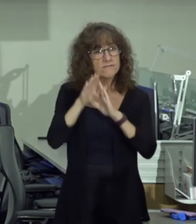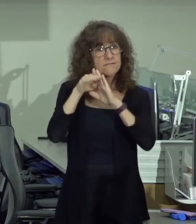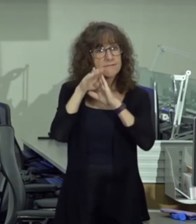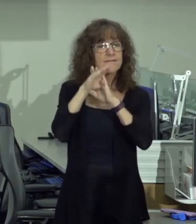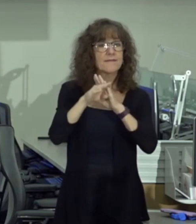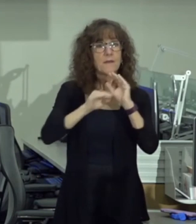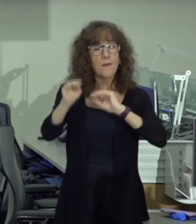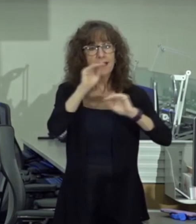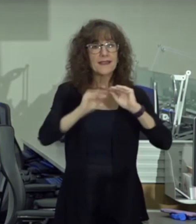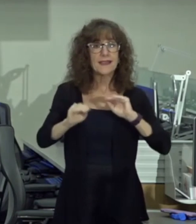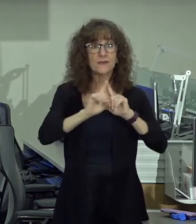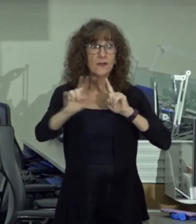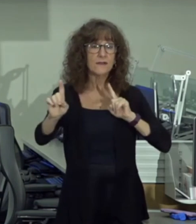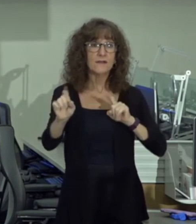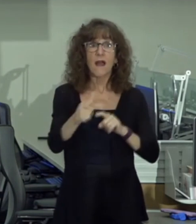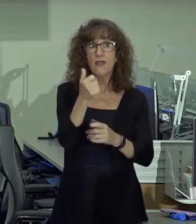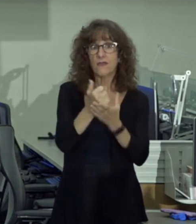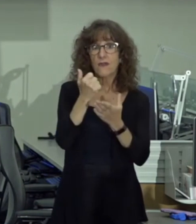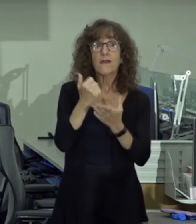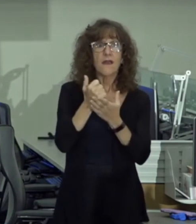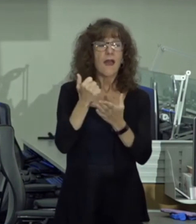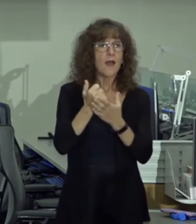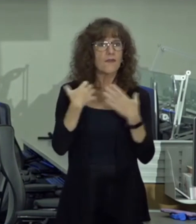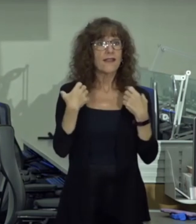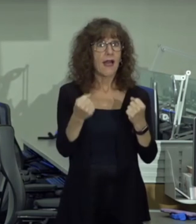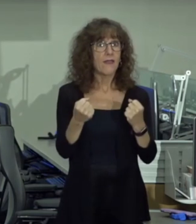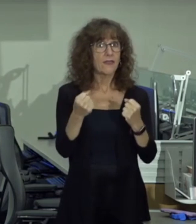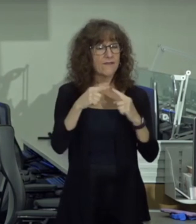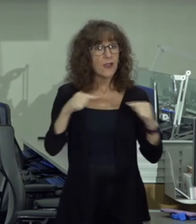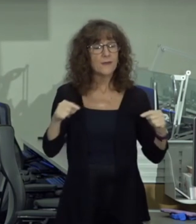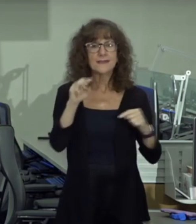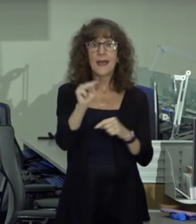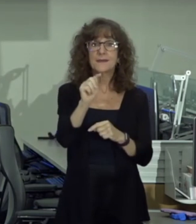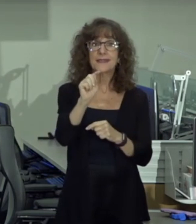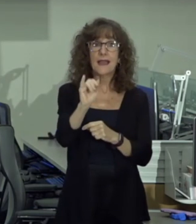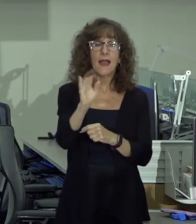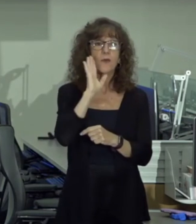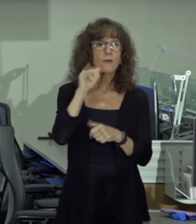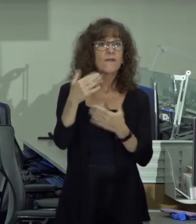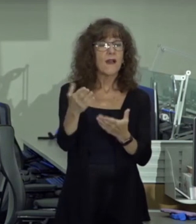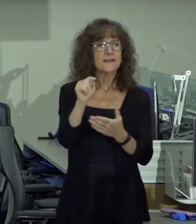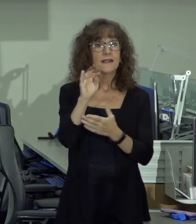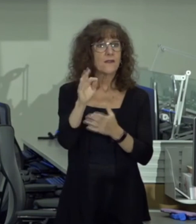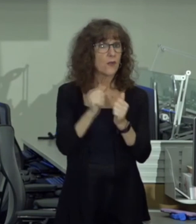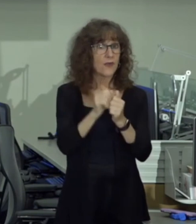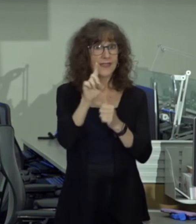social distancing, and other useful health variables. MTI will also provide the task force with valuable